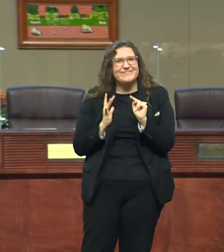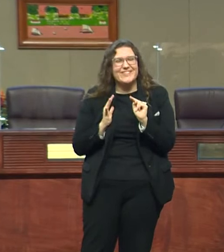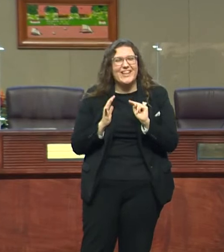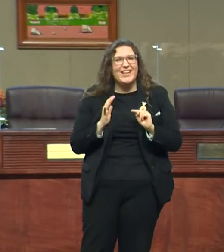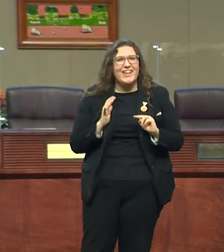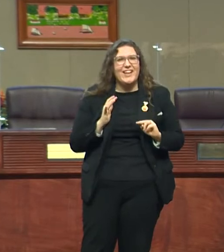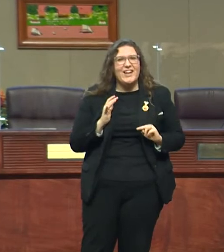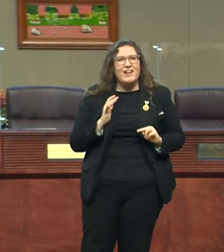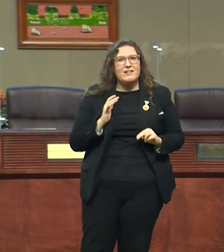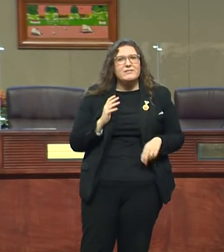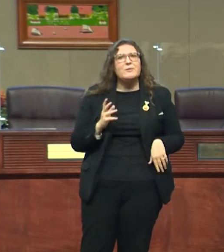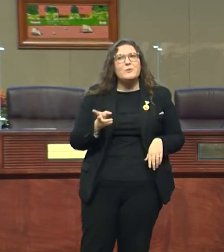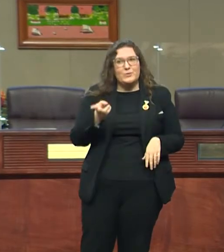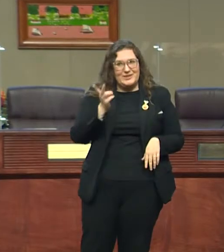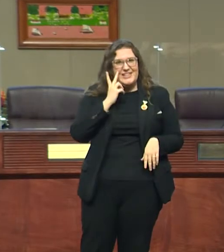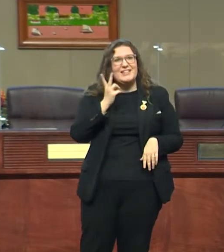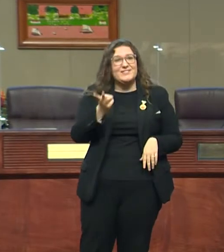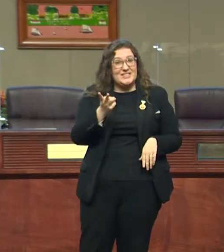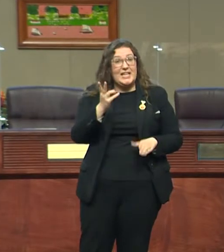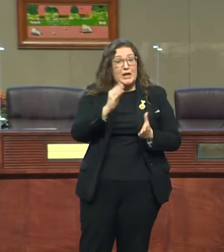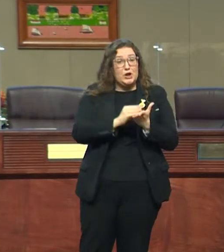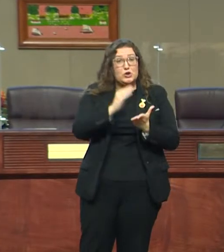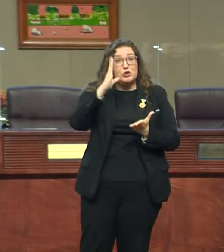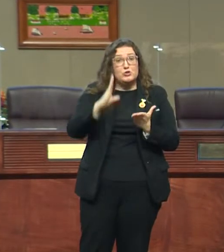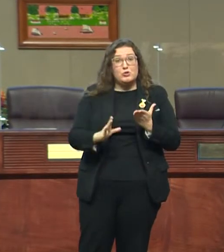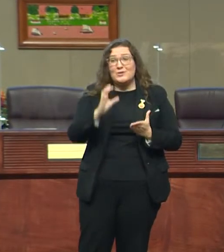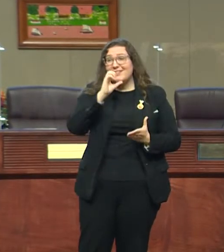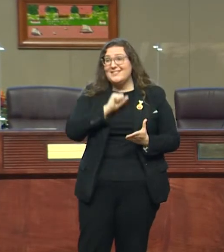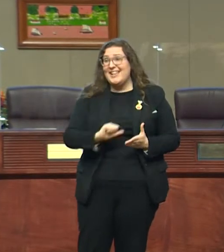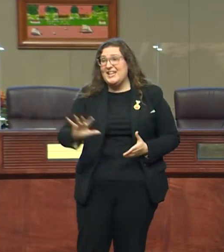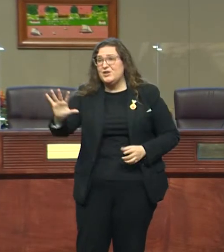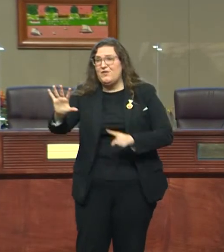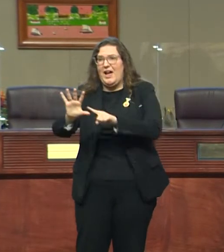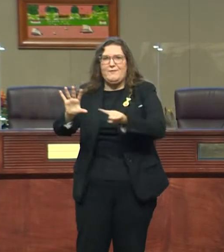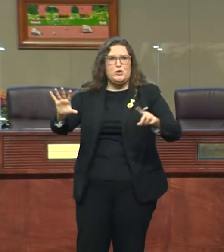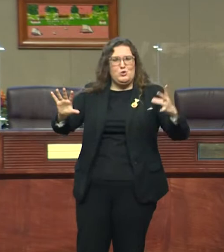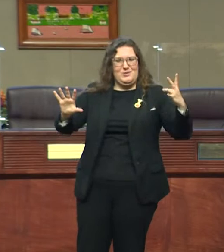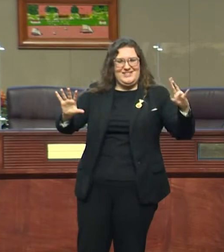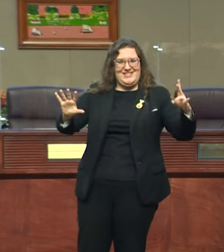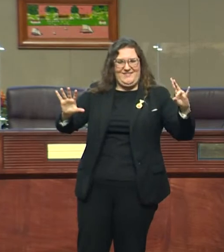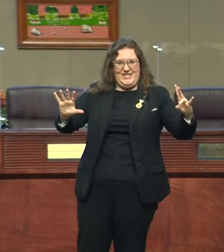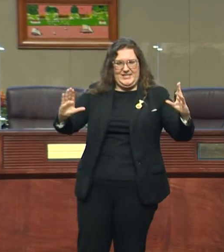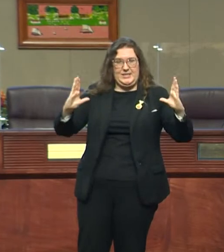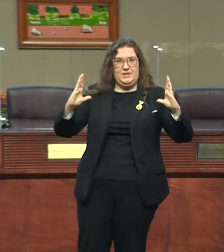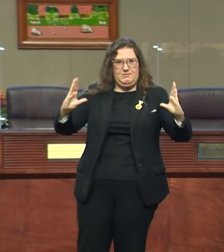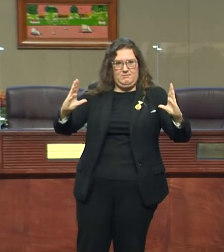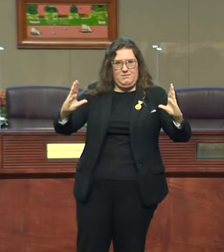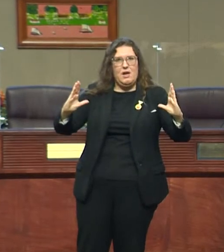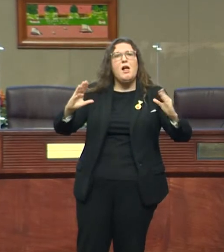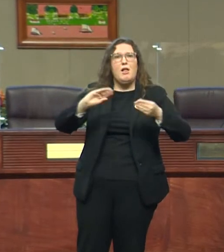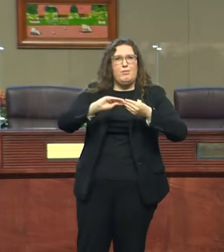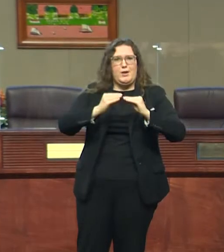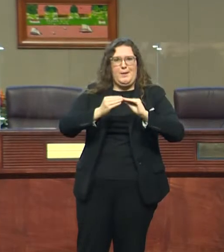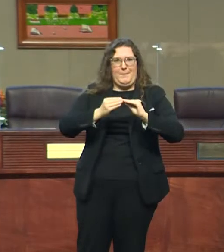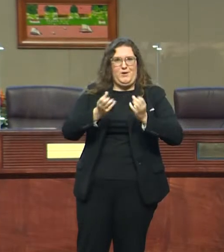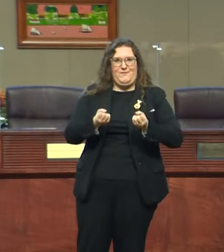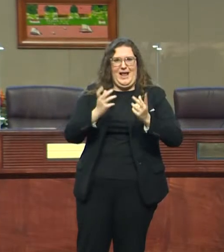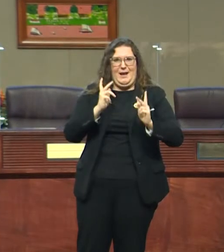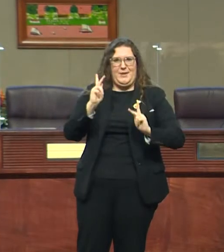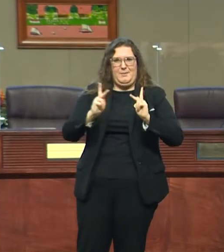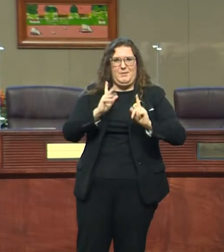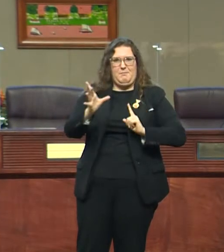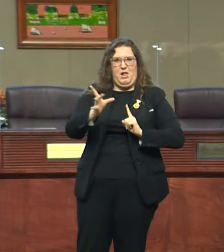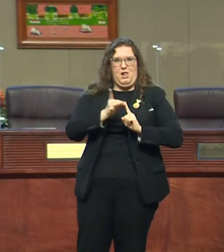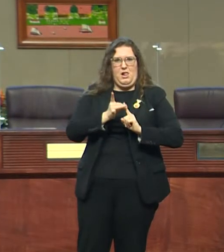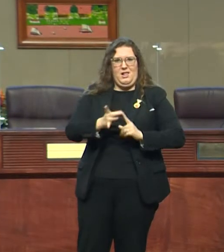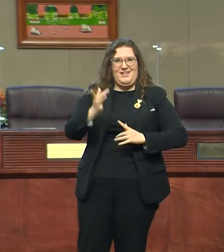drop also in students 5 to 17 years old, there has been a significant drop in that group as well, and that group is